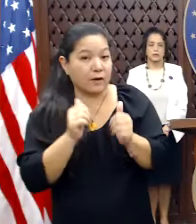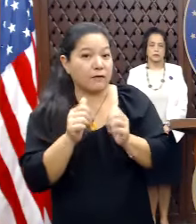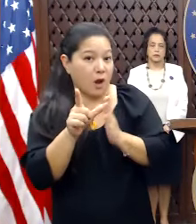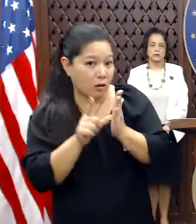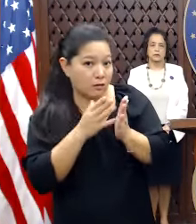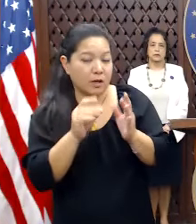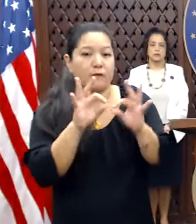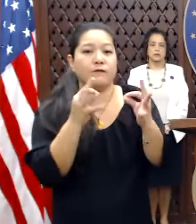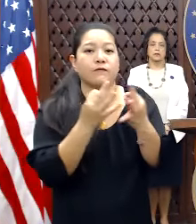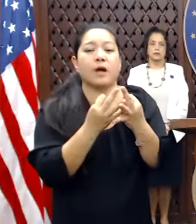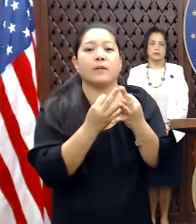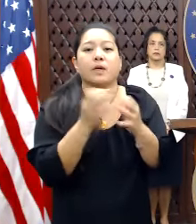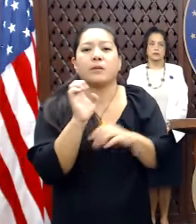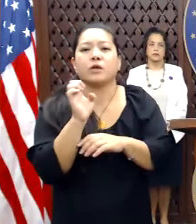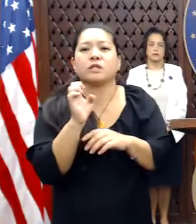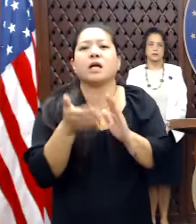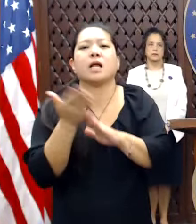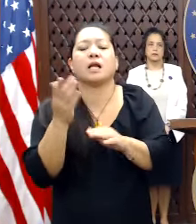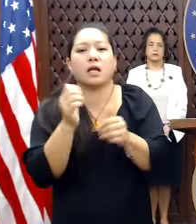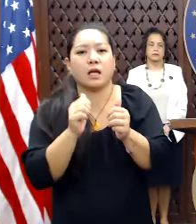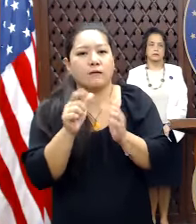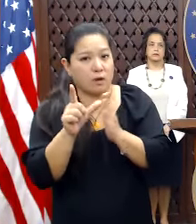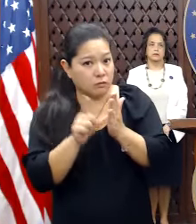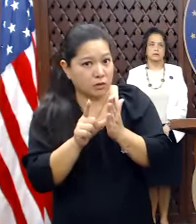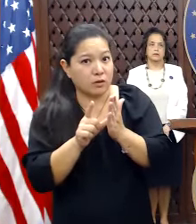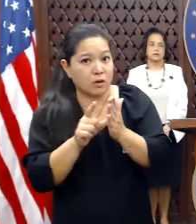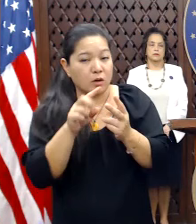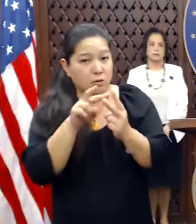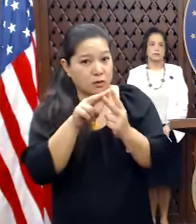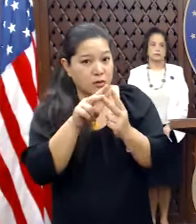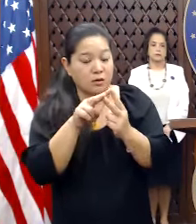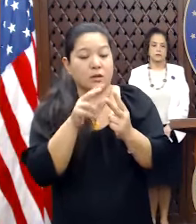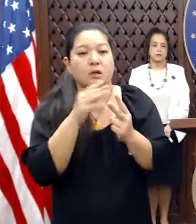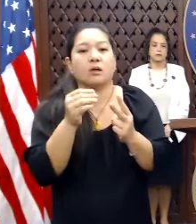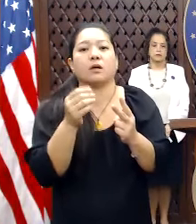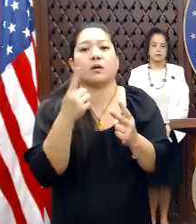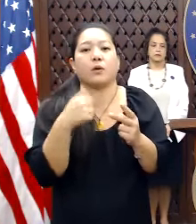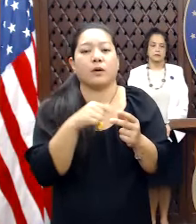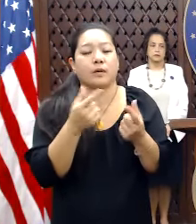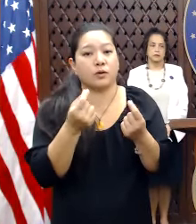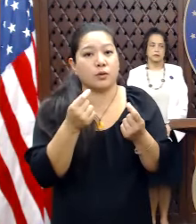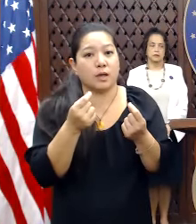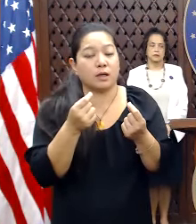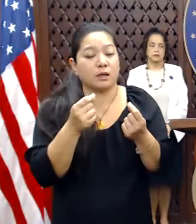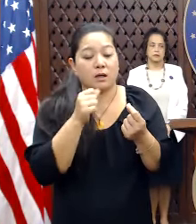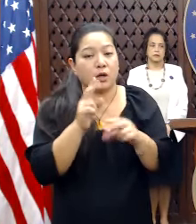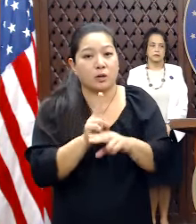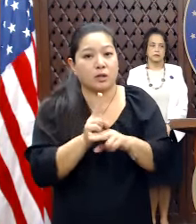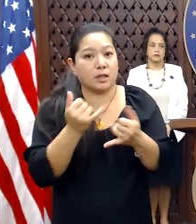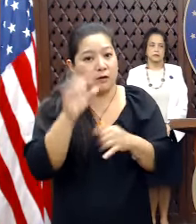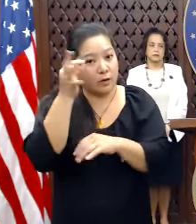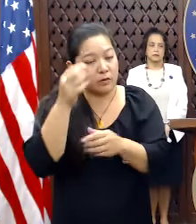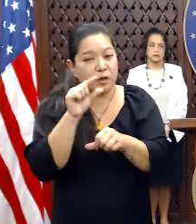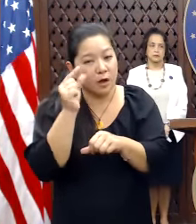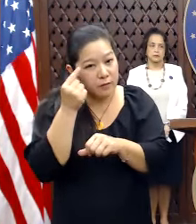and Medical Leave Act that has been already enacted by the federal government. And we were working